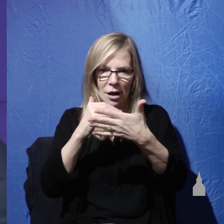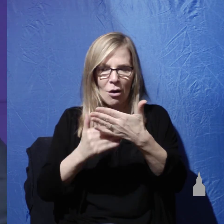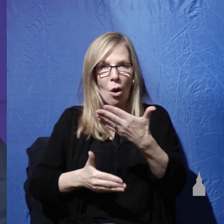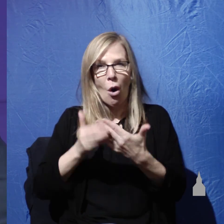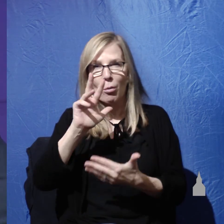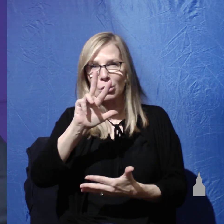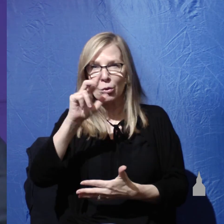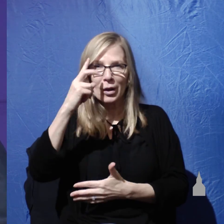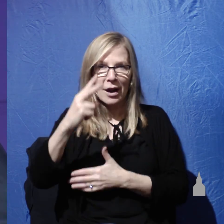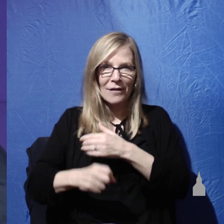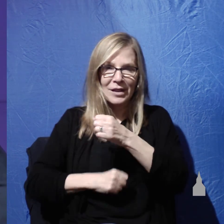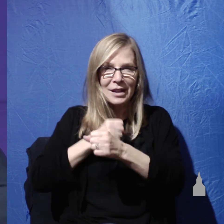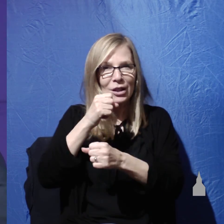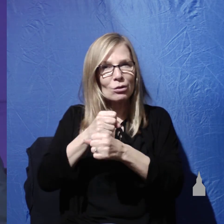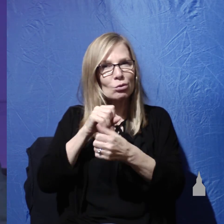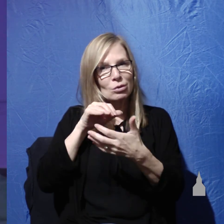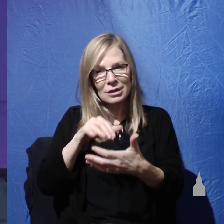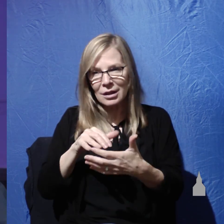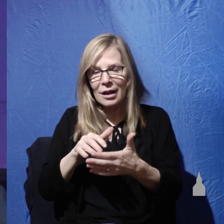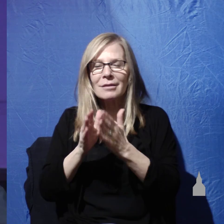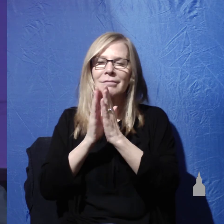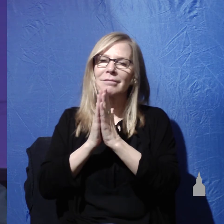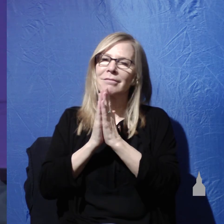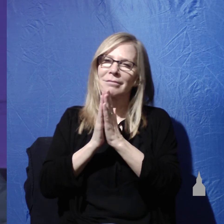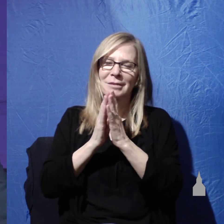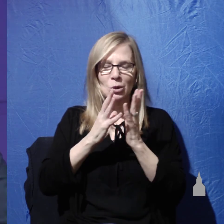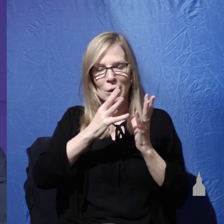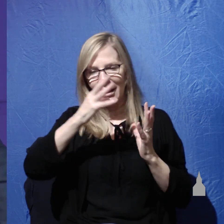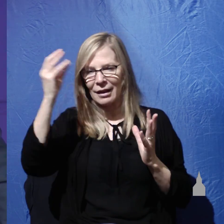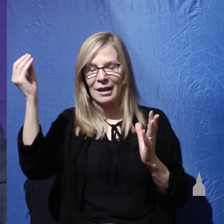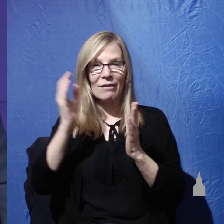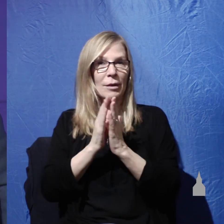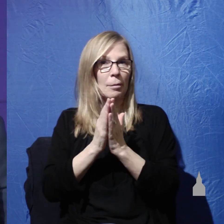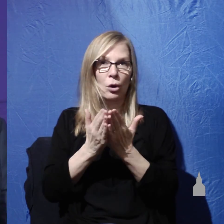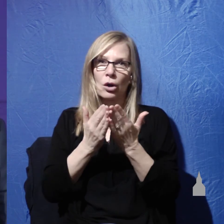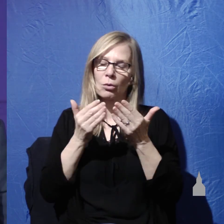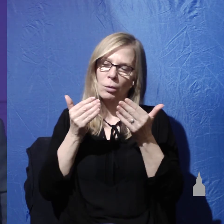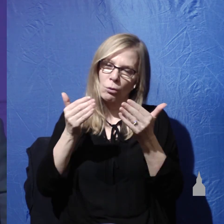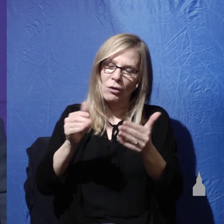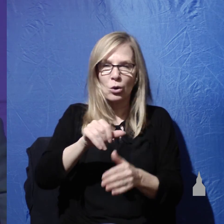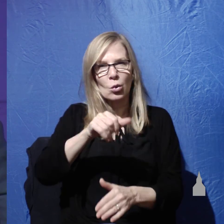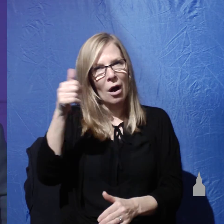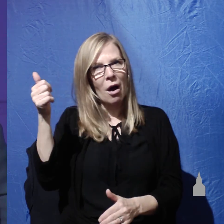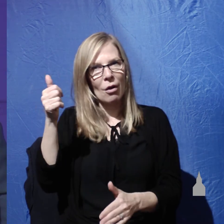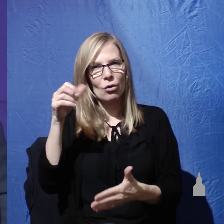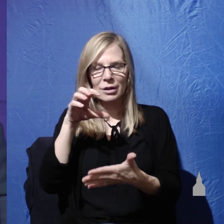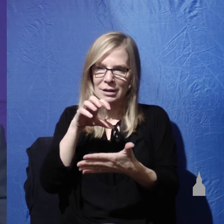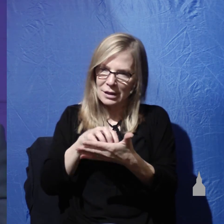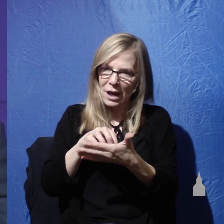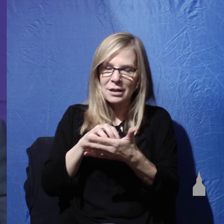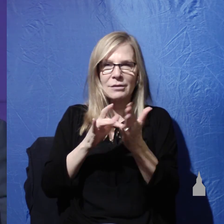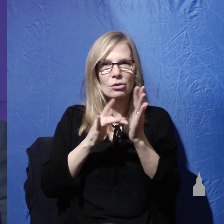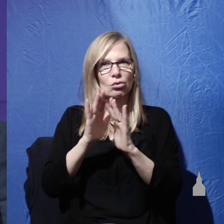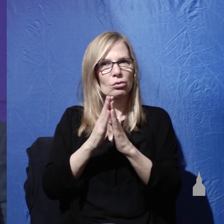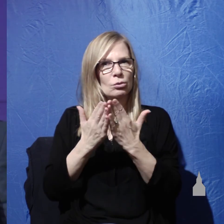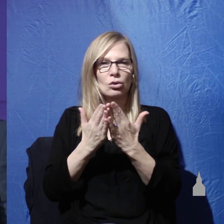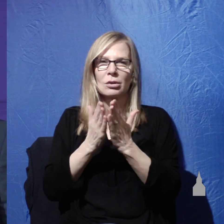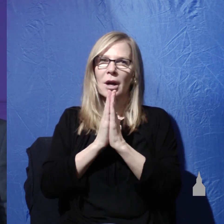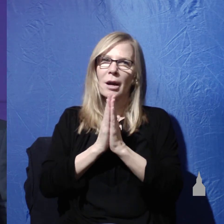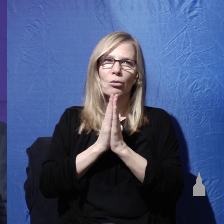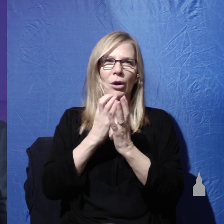study this, Lord. And I pray as we leave this book, we move on to other texts of Scripture, I pray that